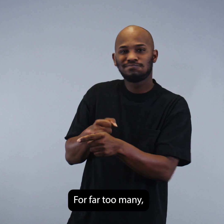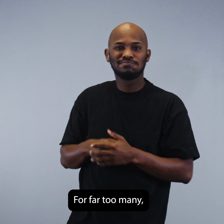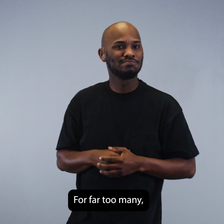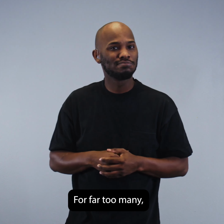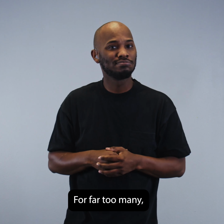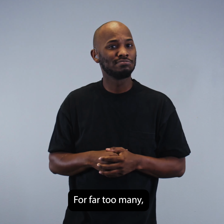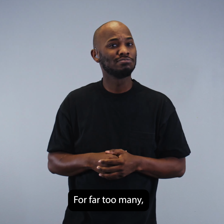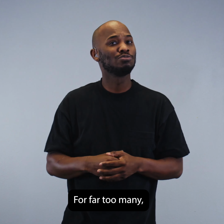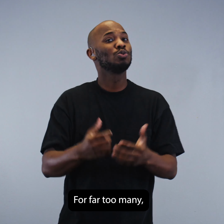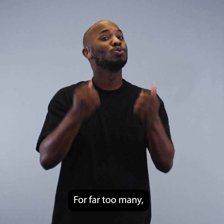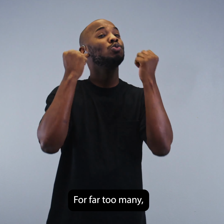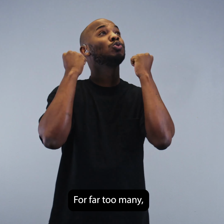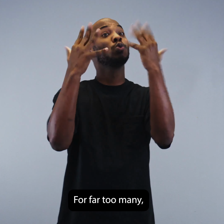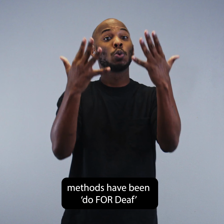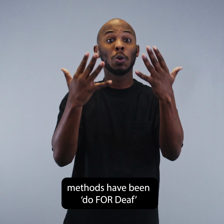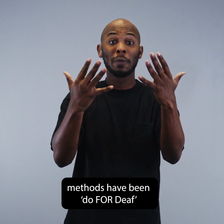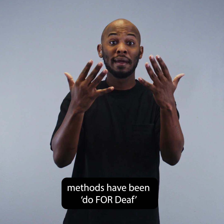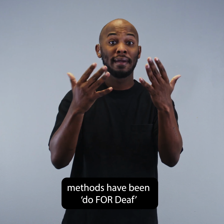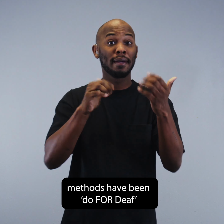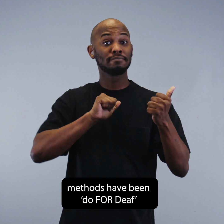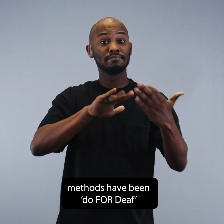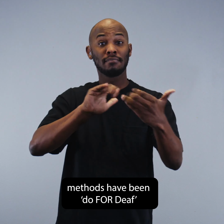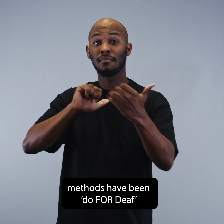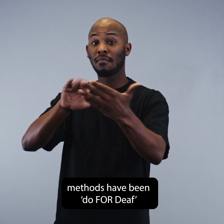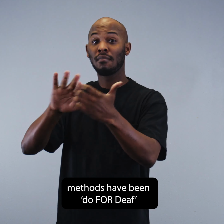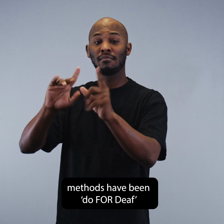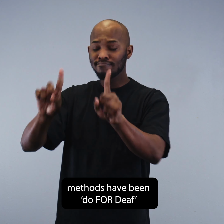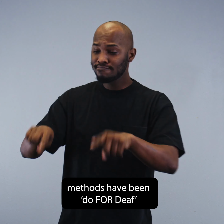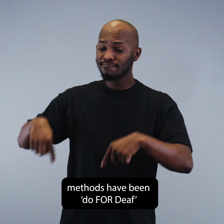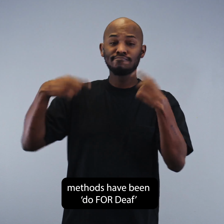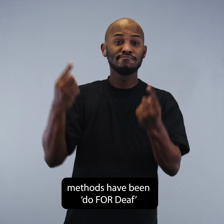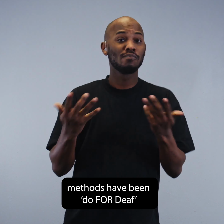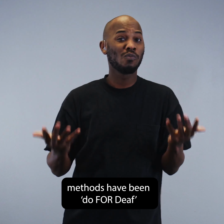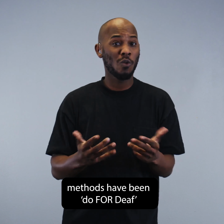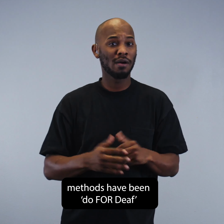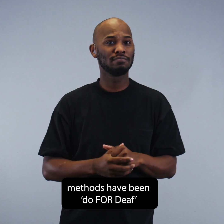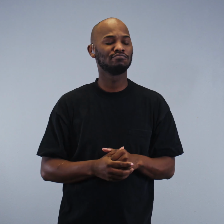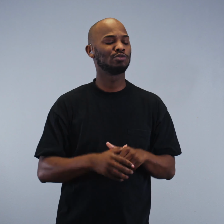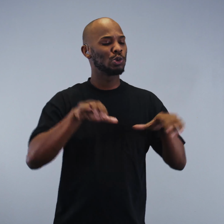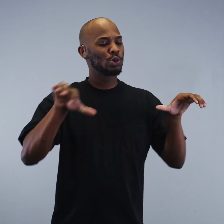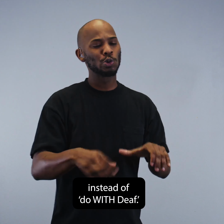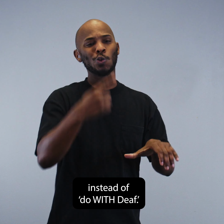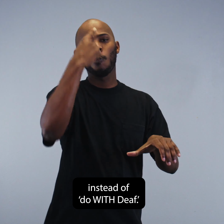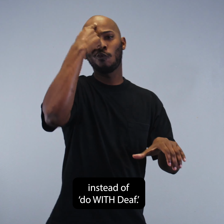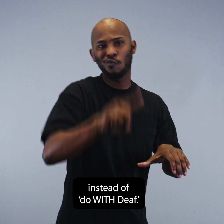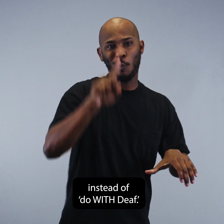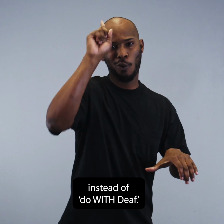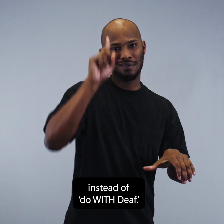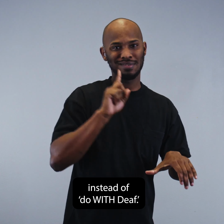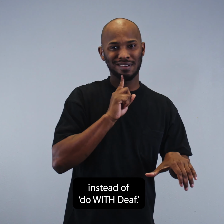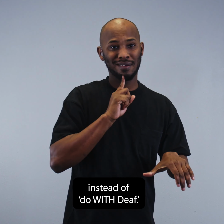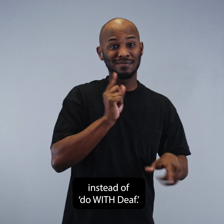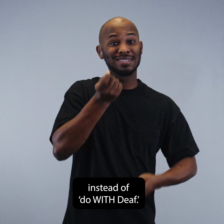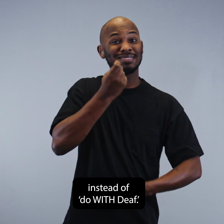For far too many methods have been do for death instead of do